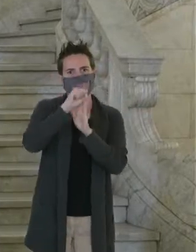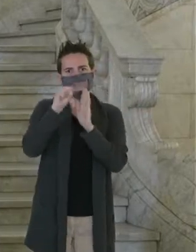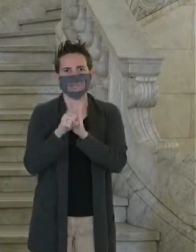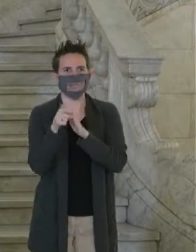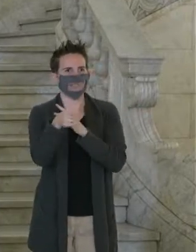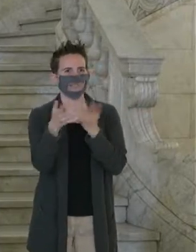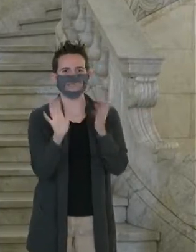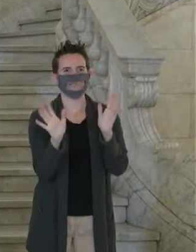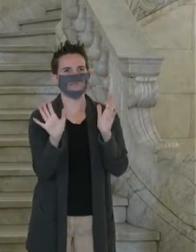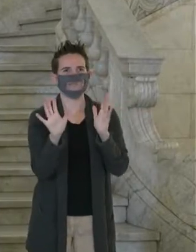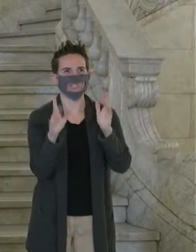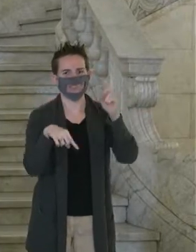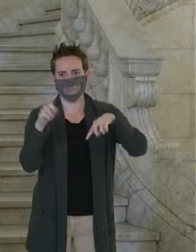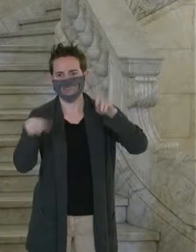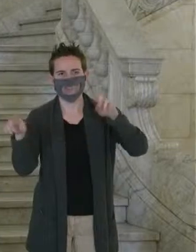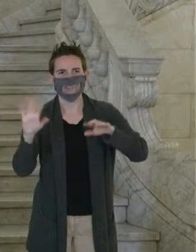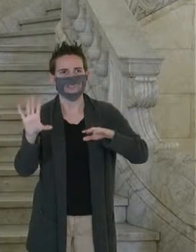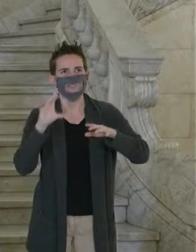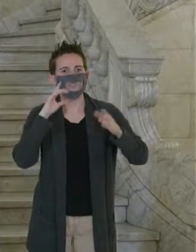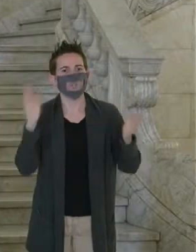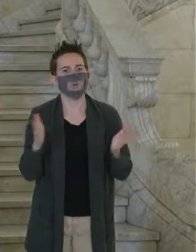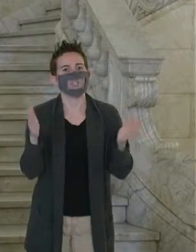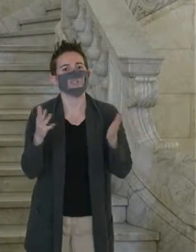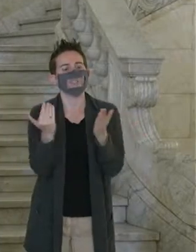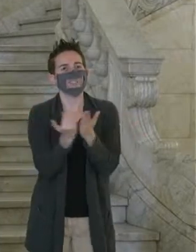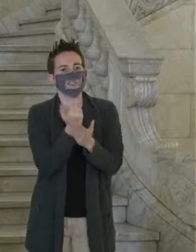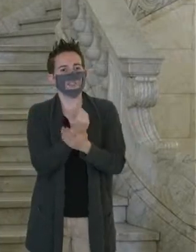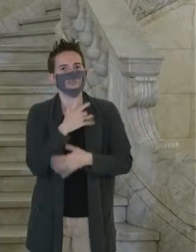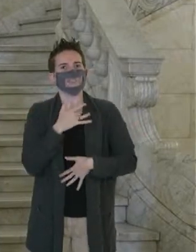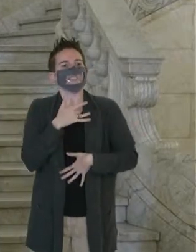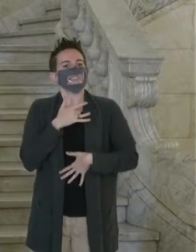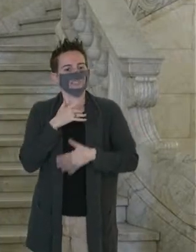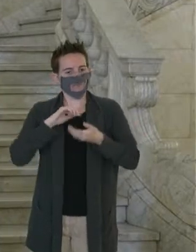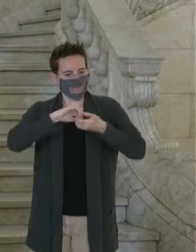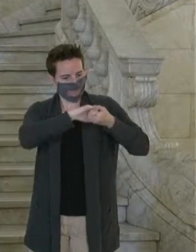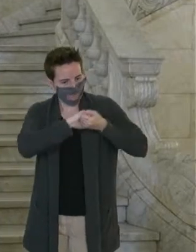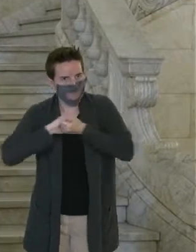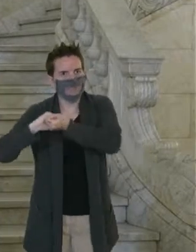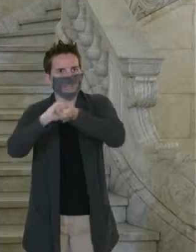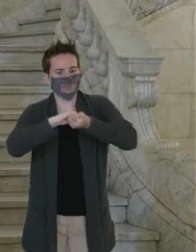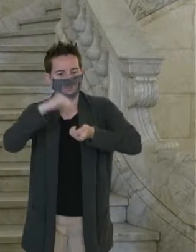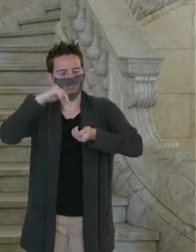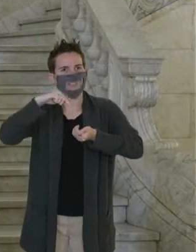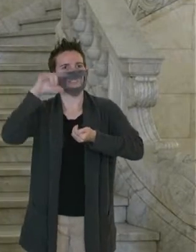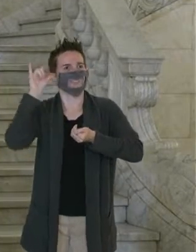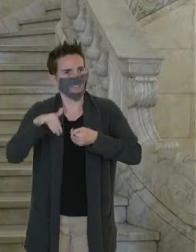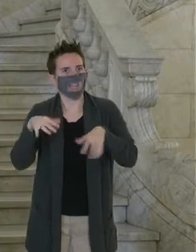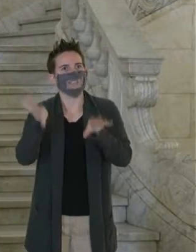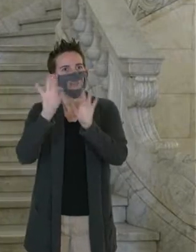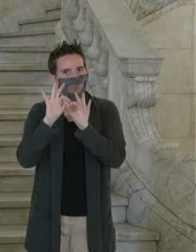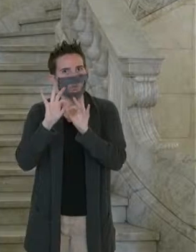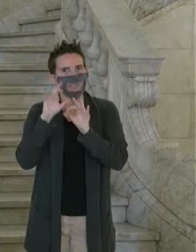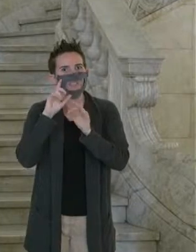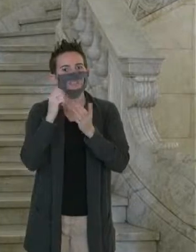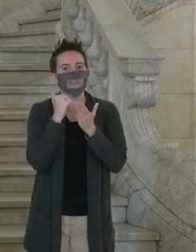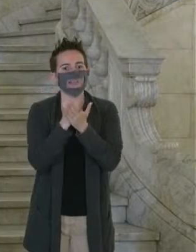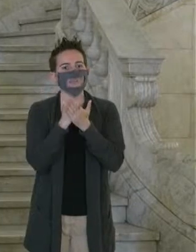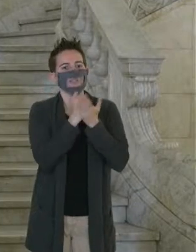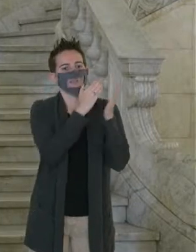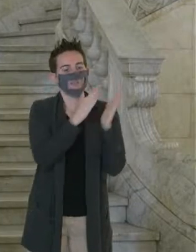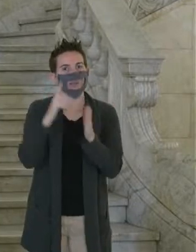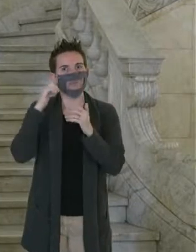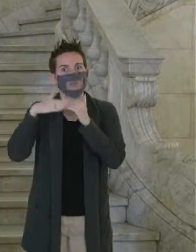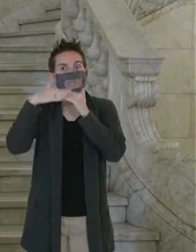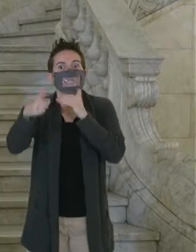so ushering in a new spirit of collaboration and cooperation will definitely have us better prepared for the next